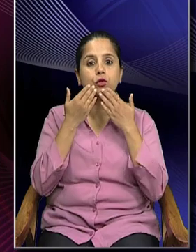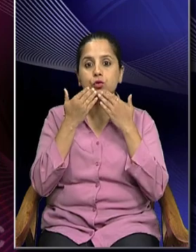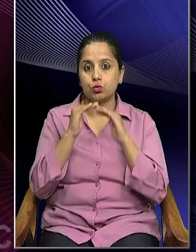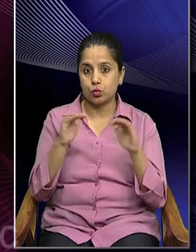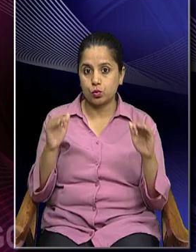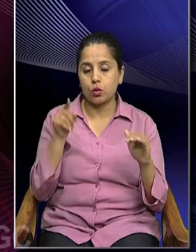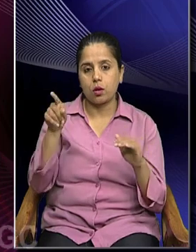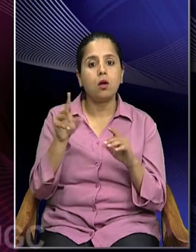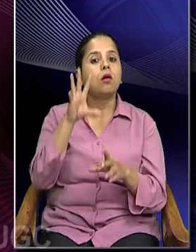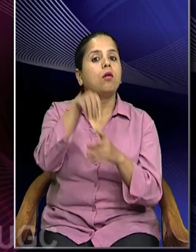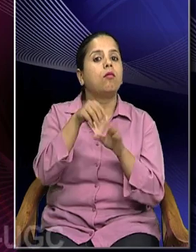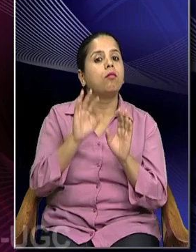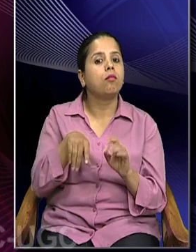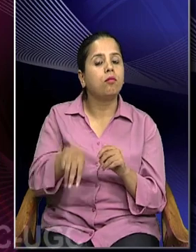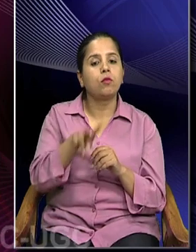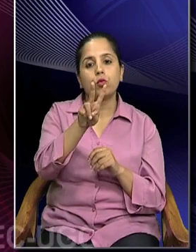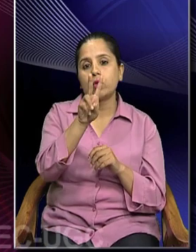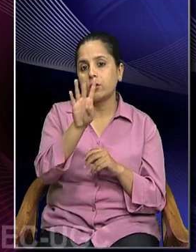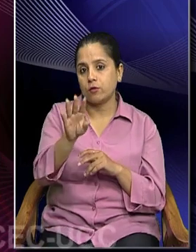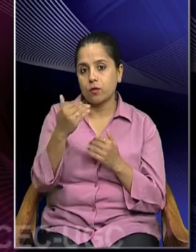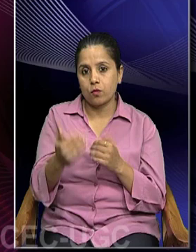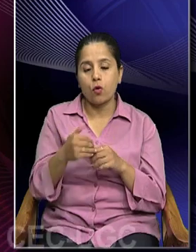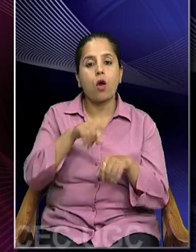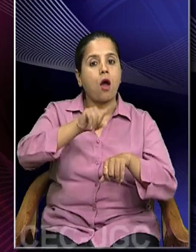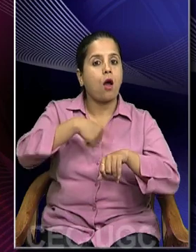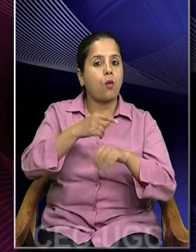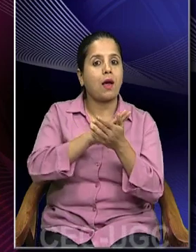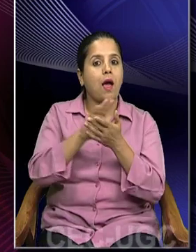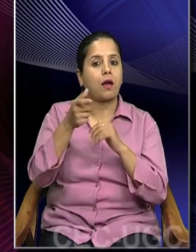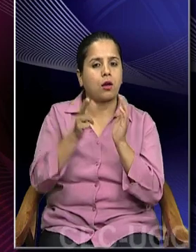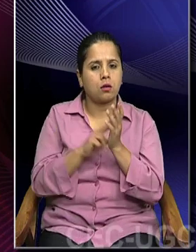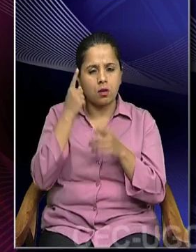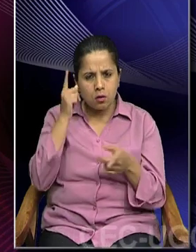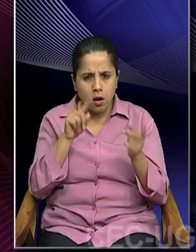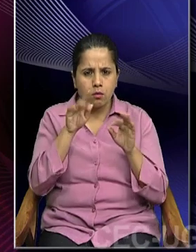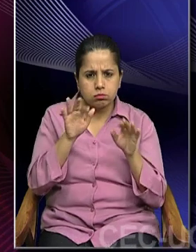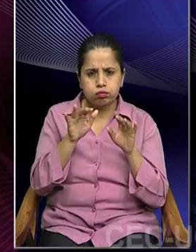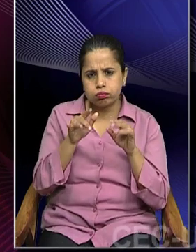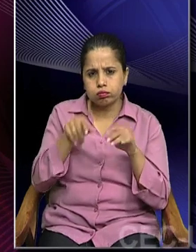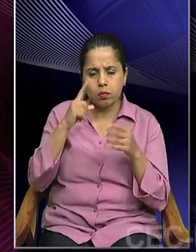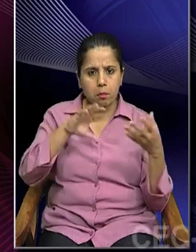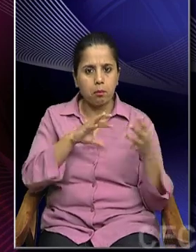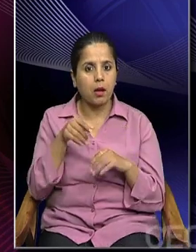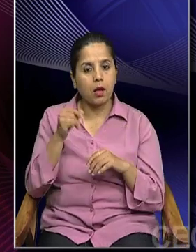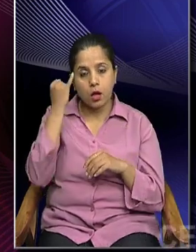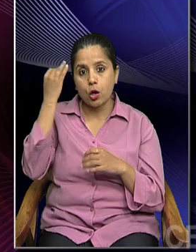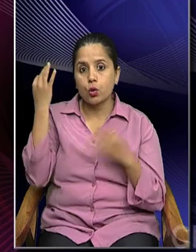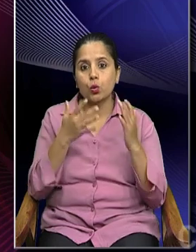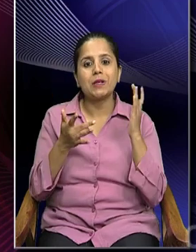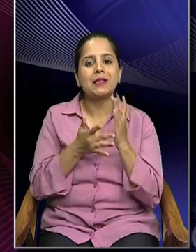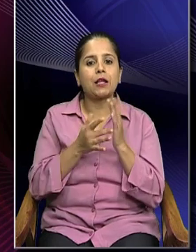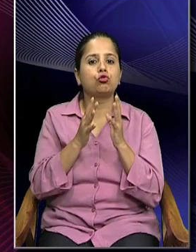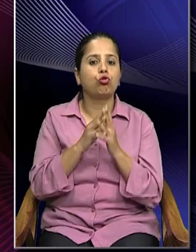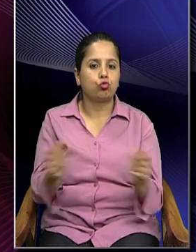they participate in a 24-hour hackathon to develop the innovative tech